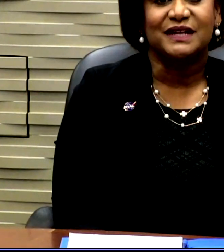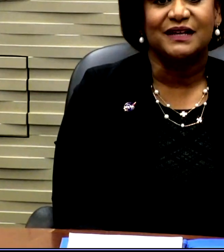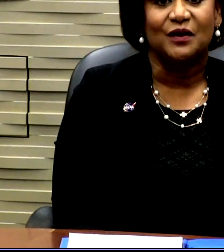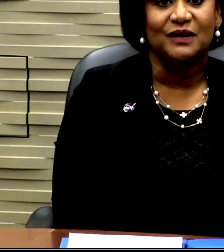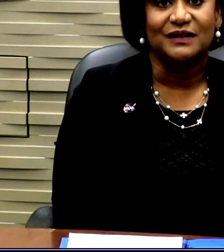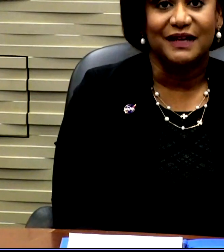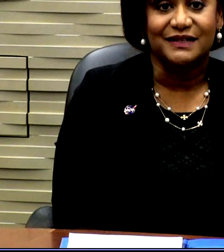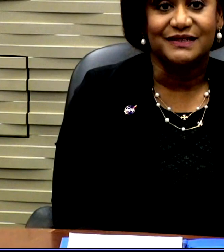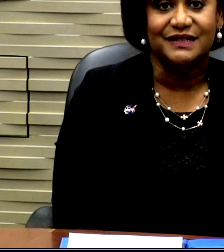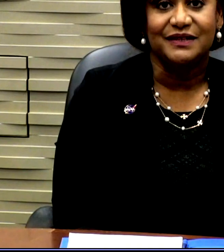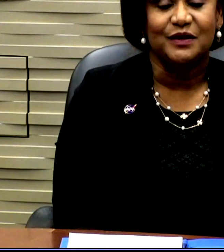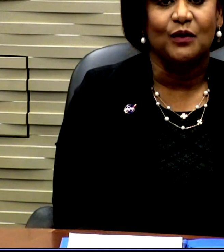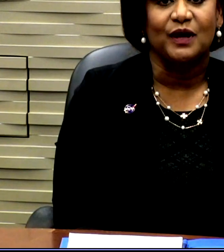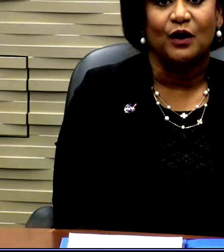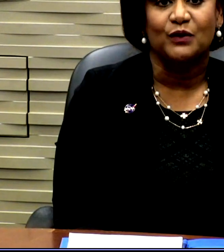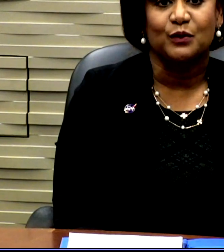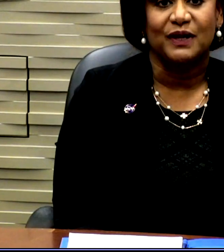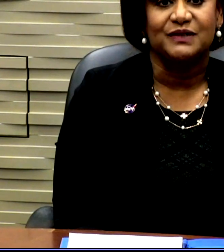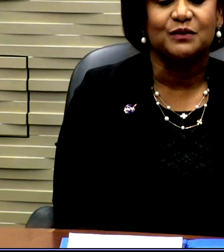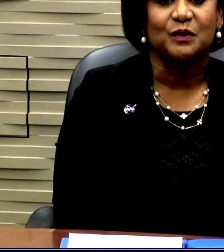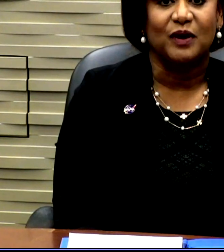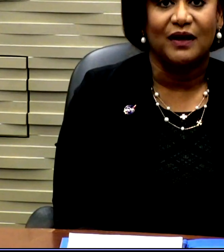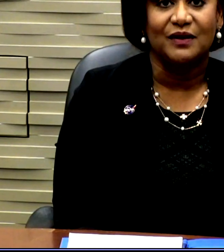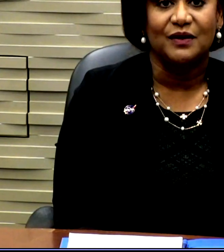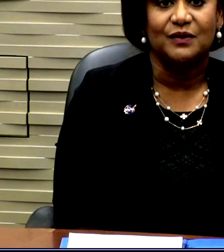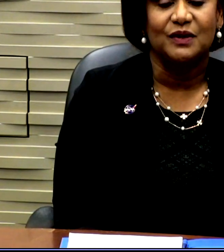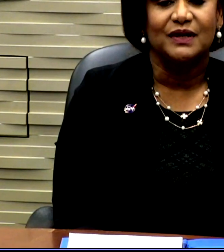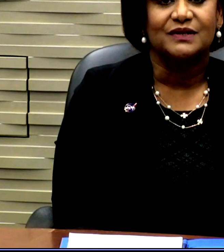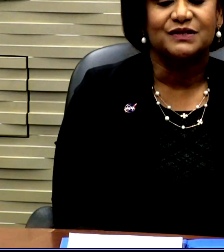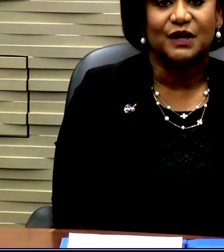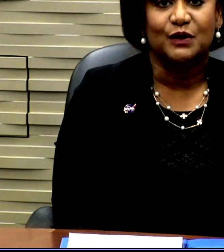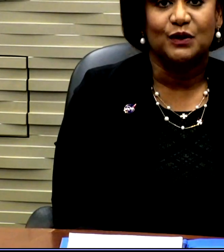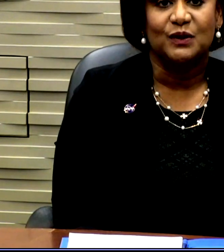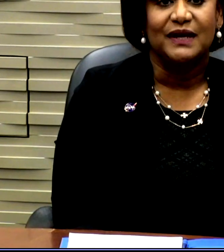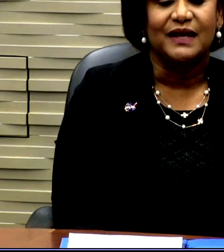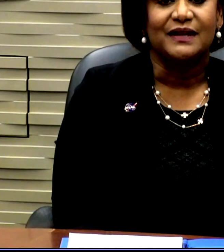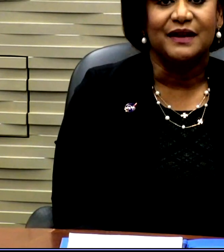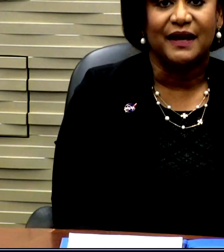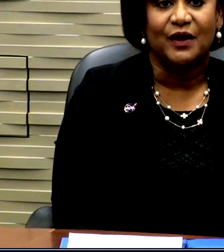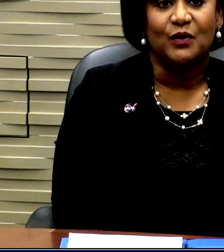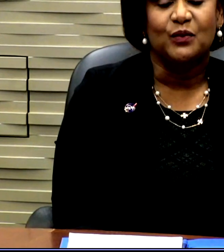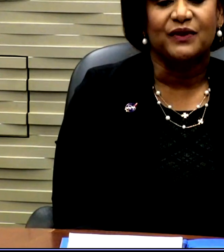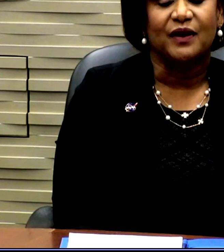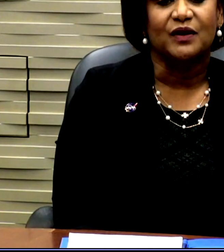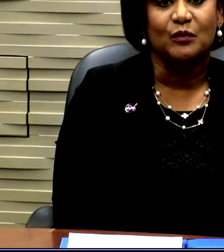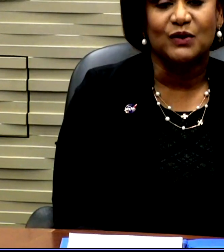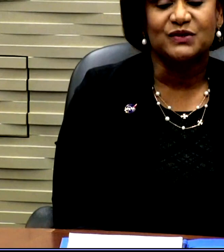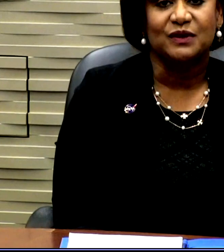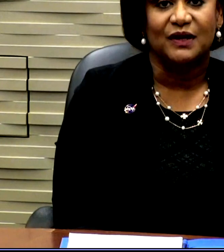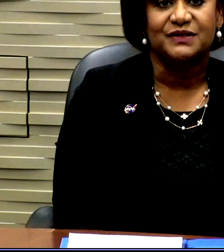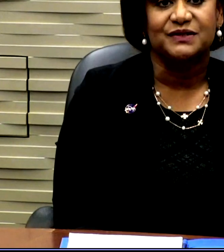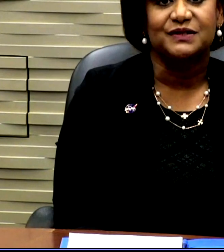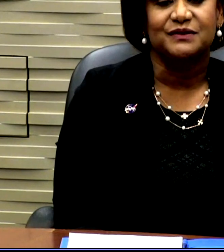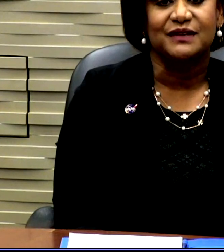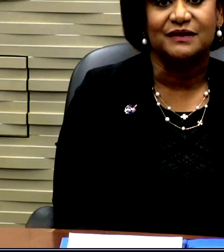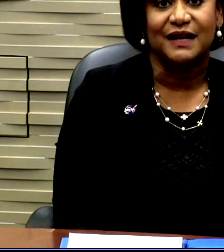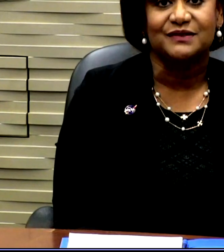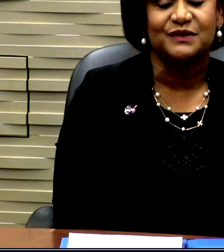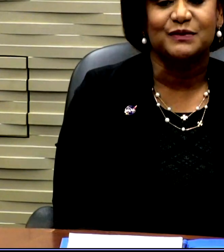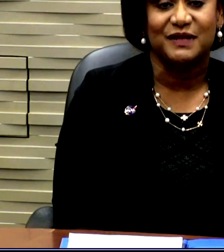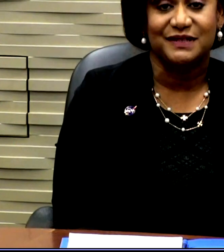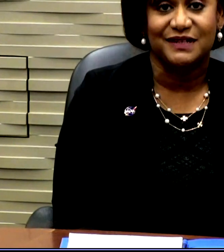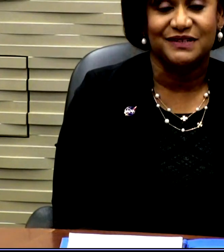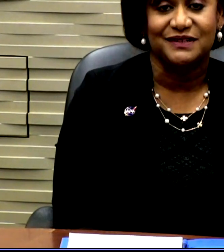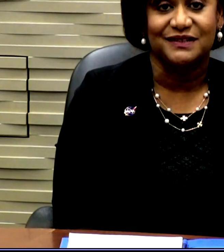We stand on a legacy going all the way to Apollo, Shuttle, and now with our commercial launches to the